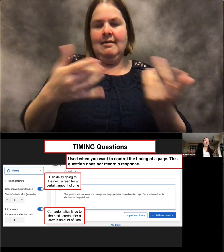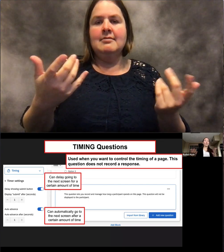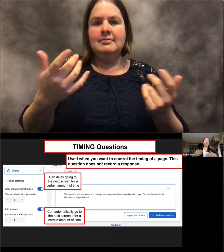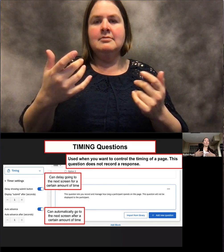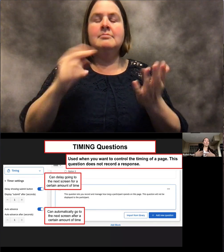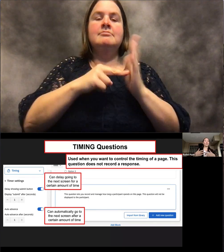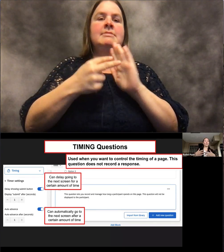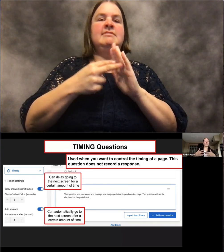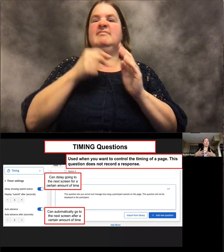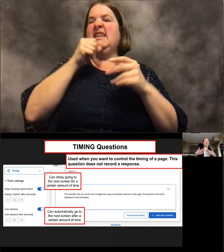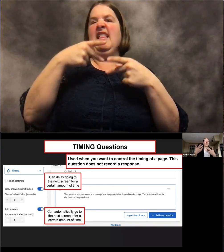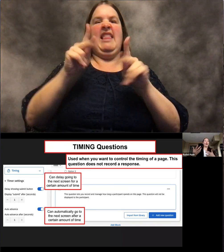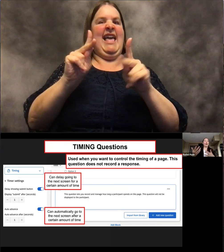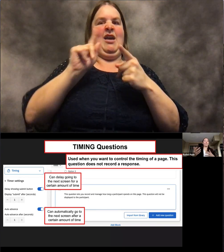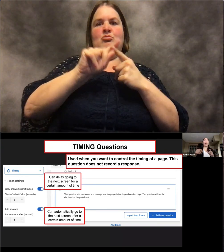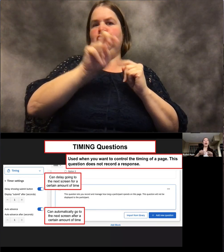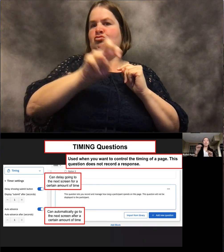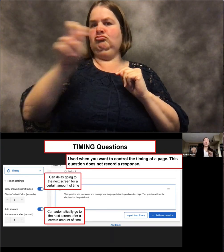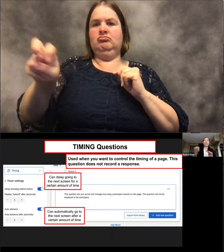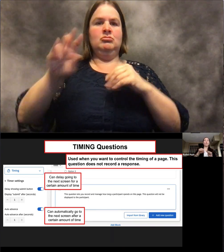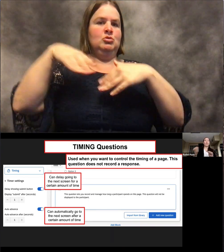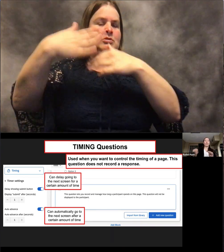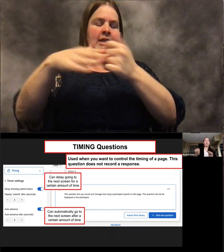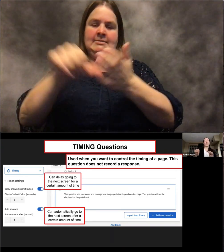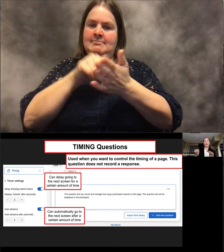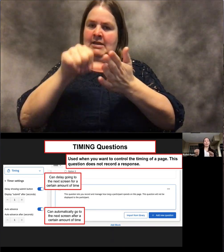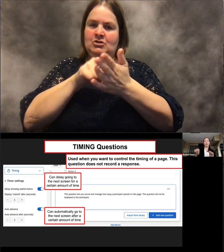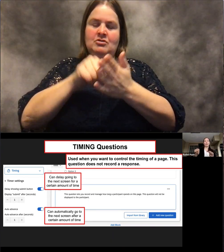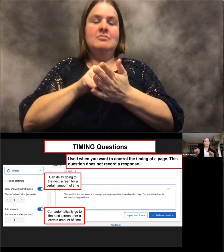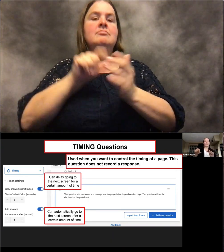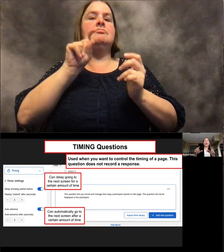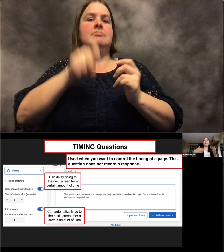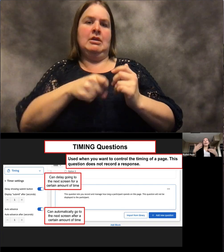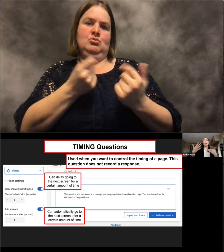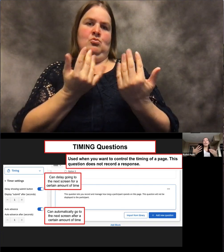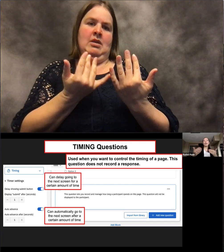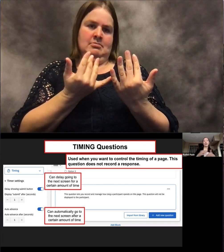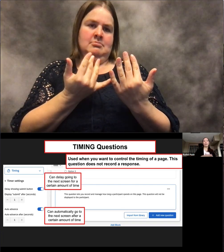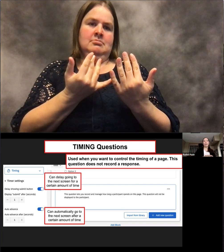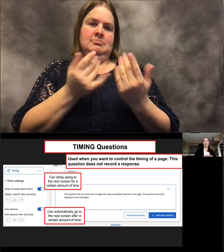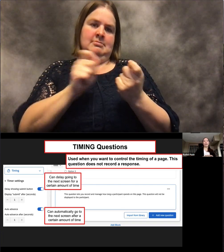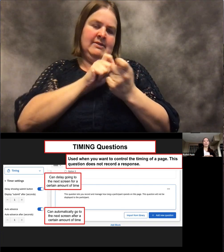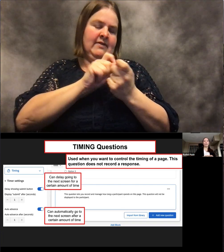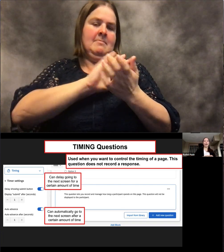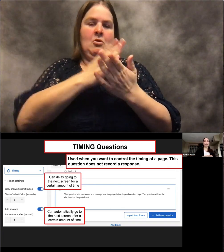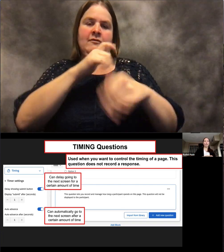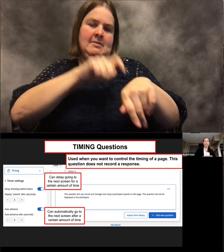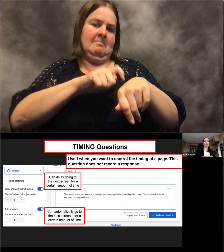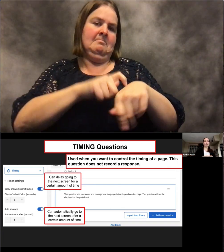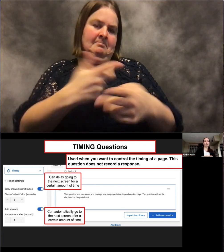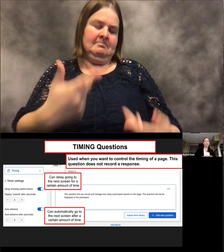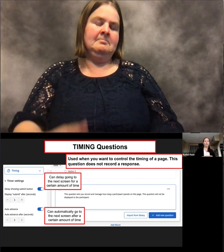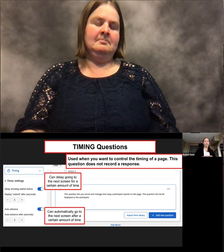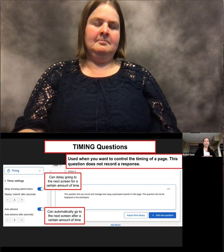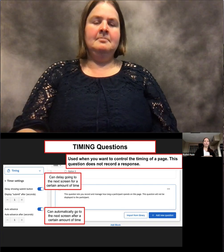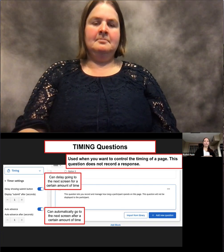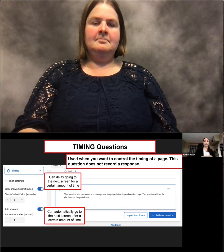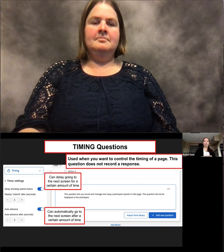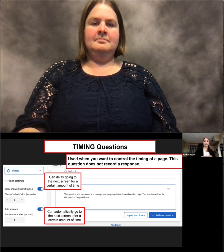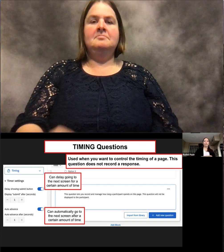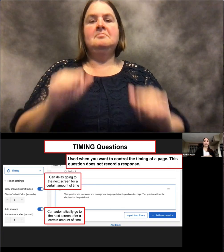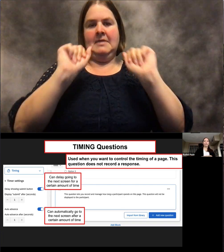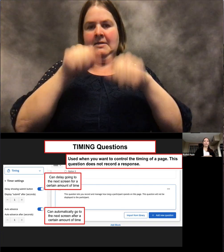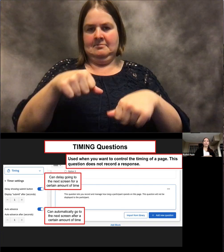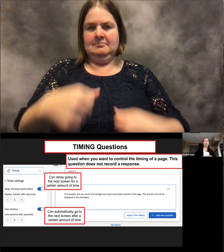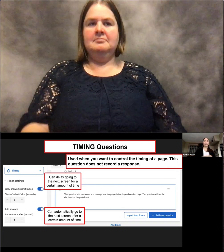So in other words, participant will actually not have the option to advance to the next screen until that amount of time has passed.